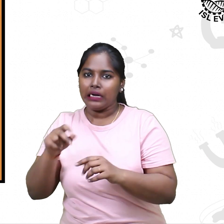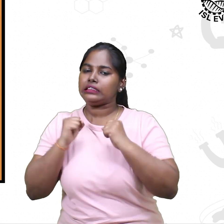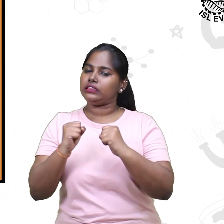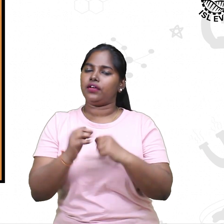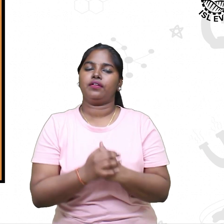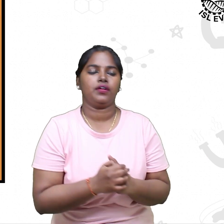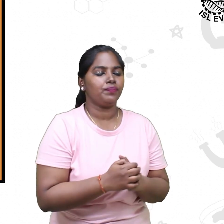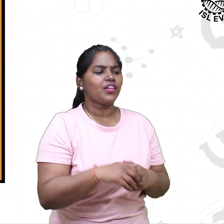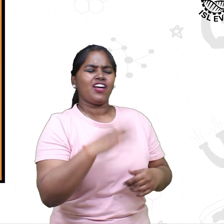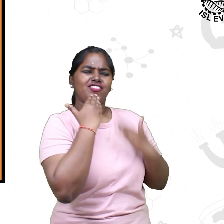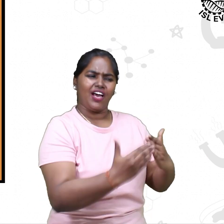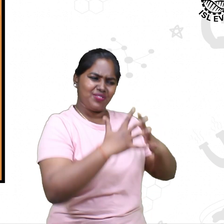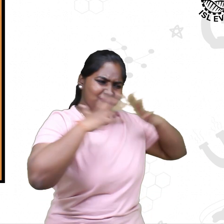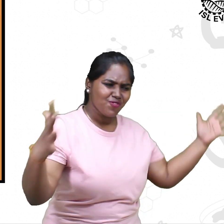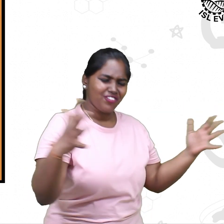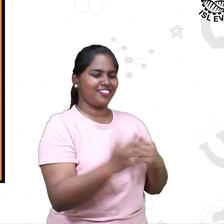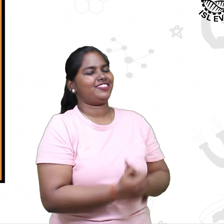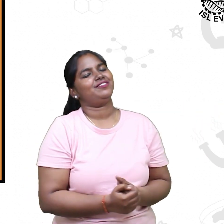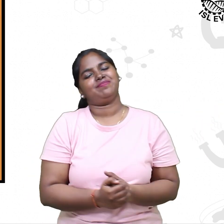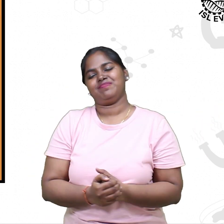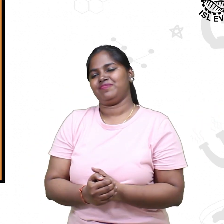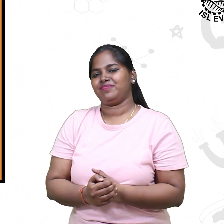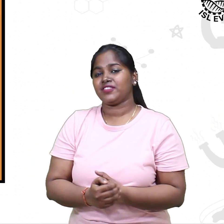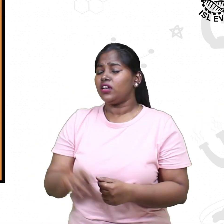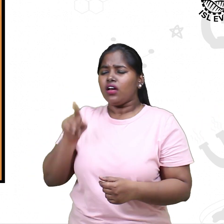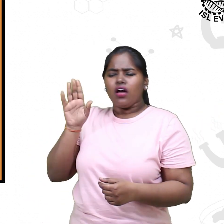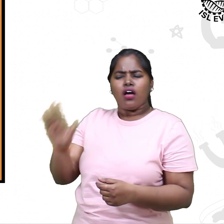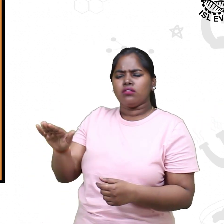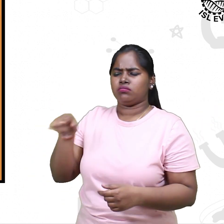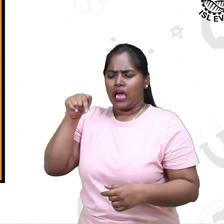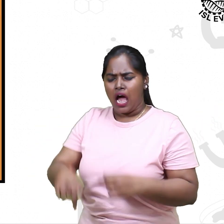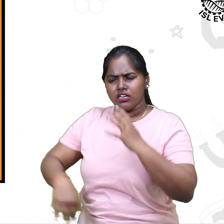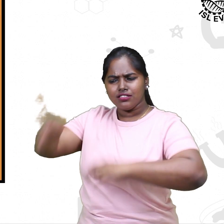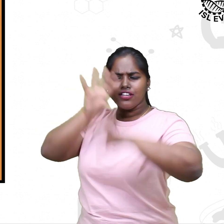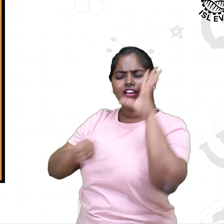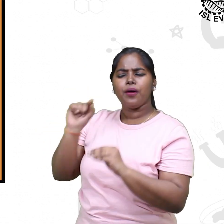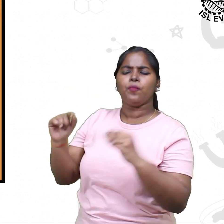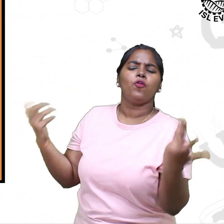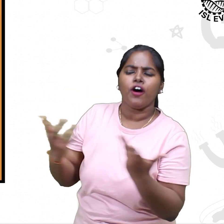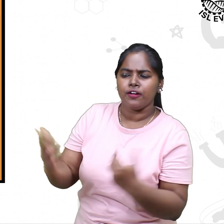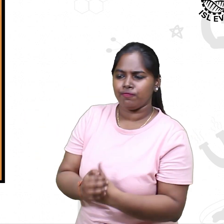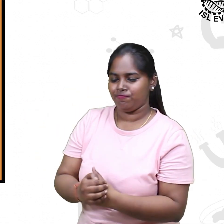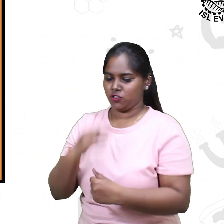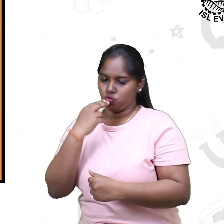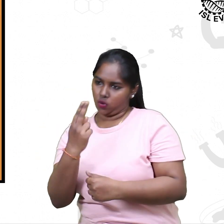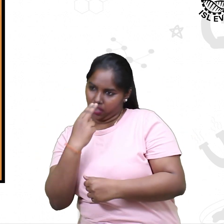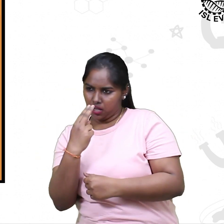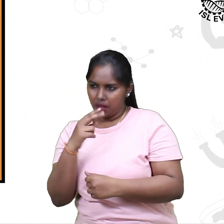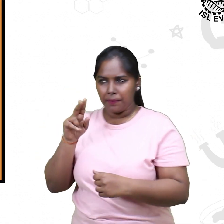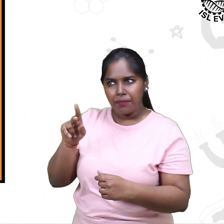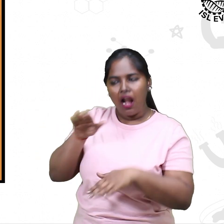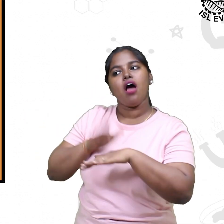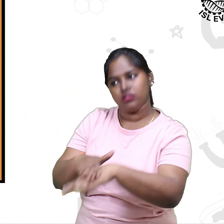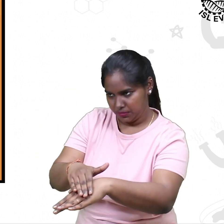you so much. That's been so lovely, Nandini. So, Utsuka, what did we learn today? Eating chocolate is